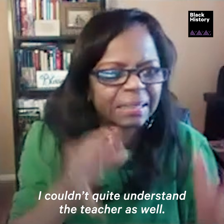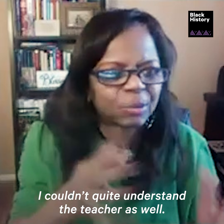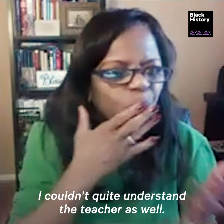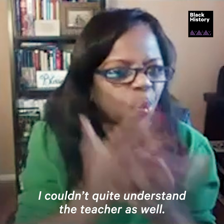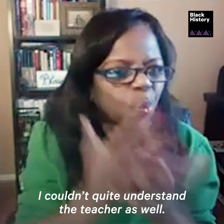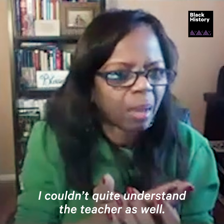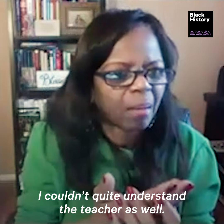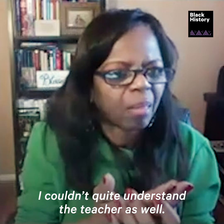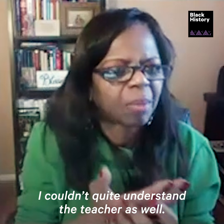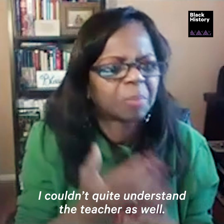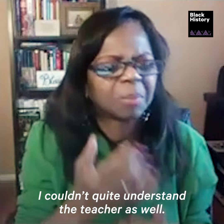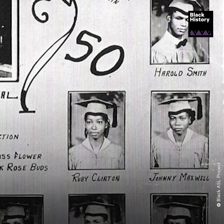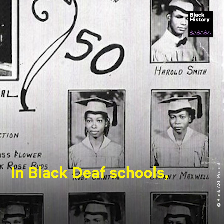understand the teachers well.